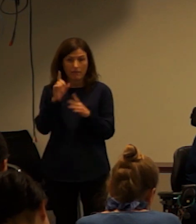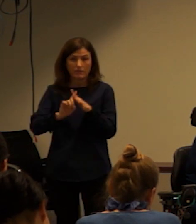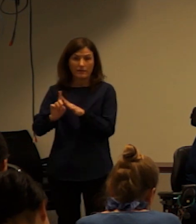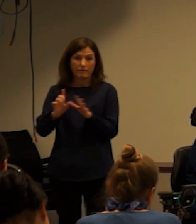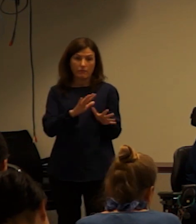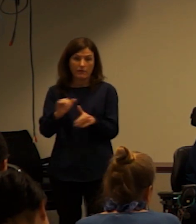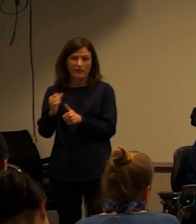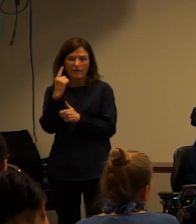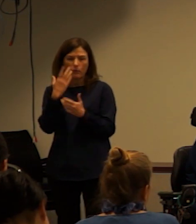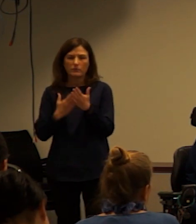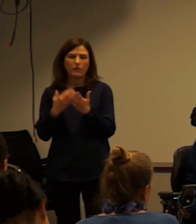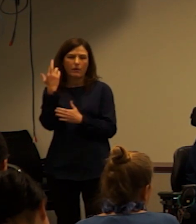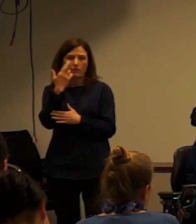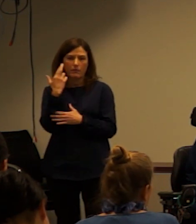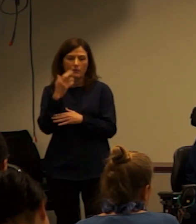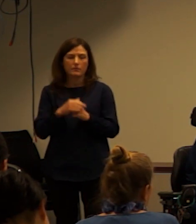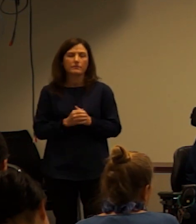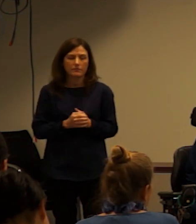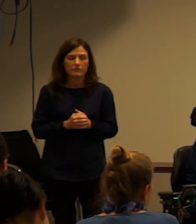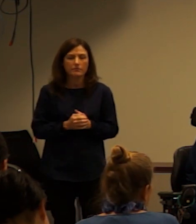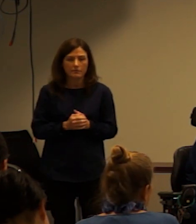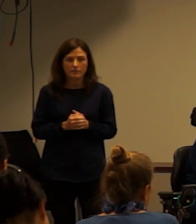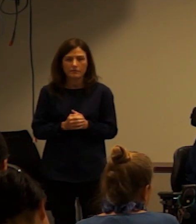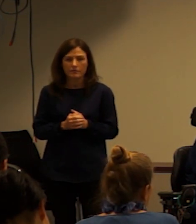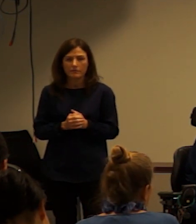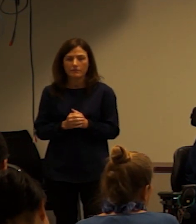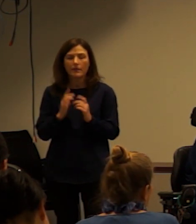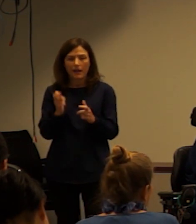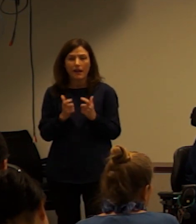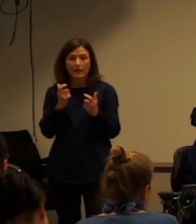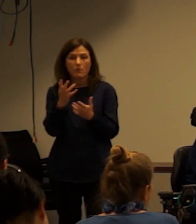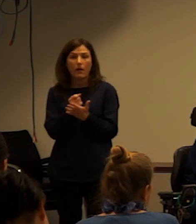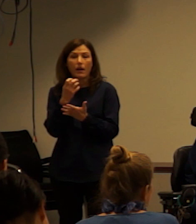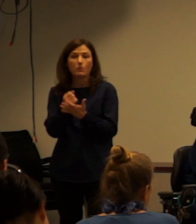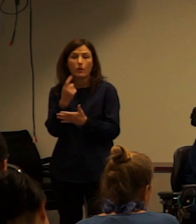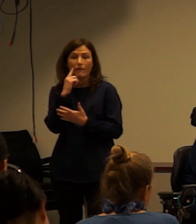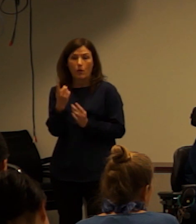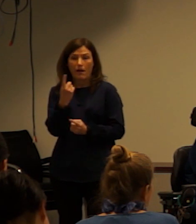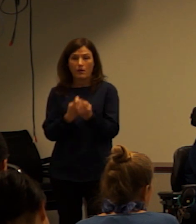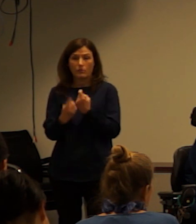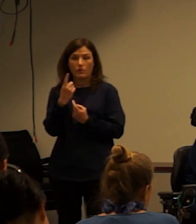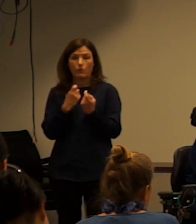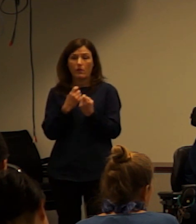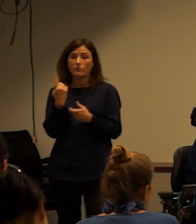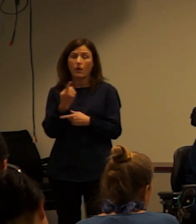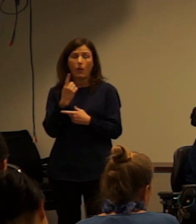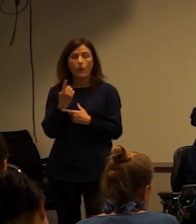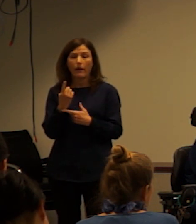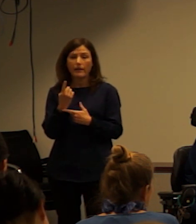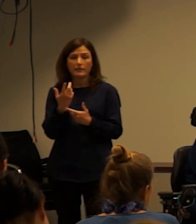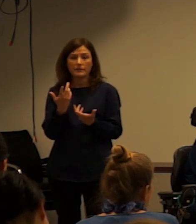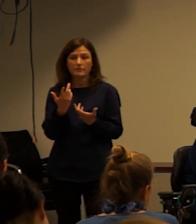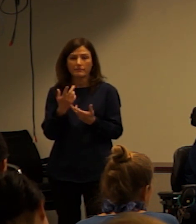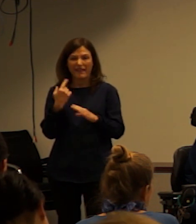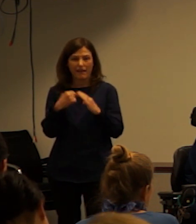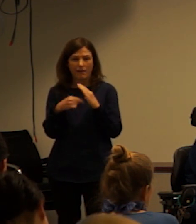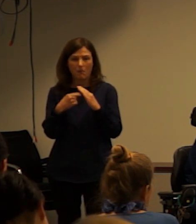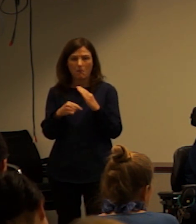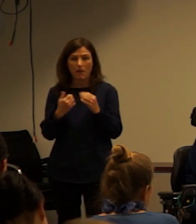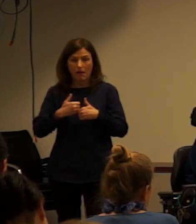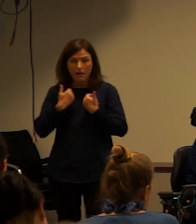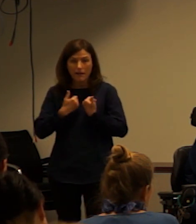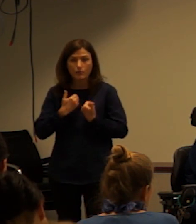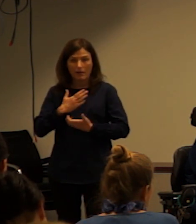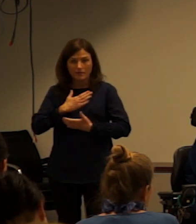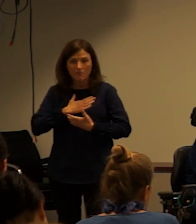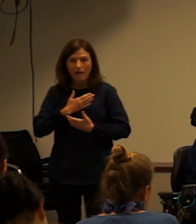for some reason. But do you give them an opportunity to ask you questions? You can always give them my email address and my